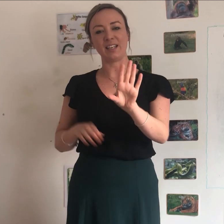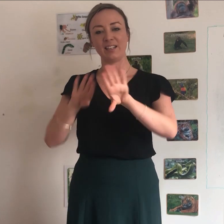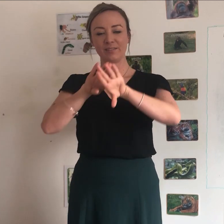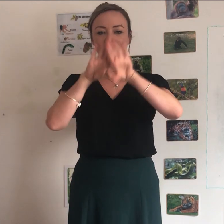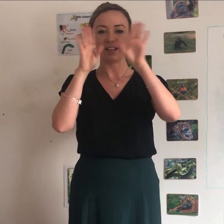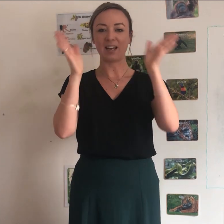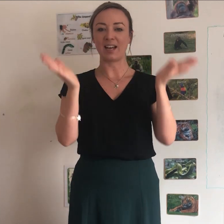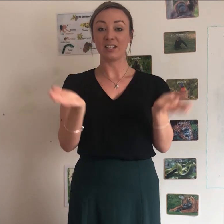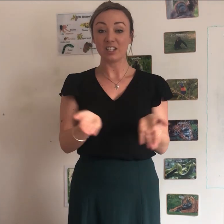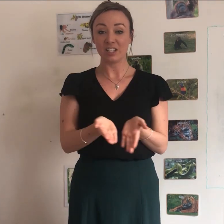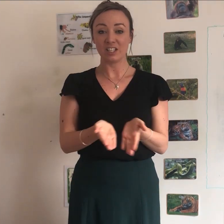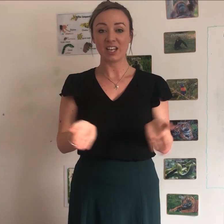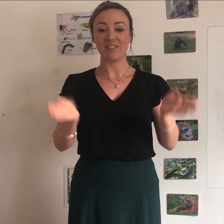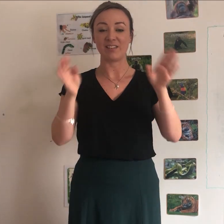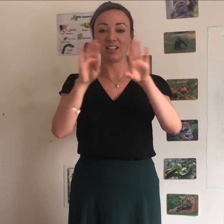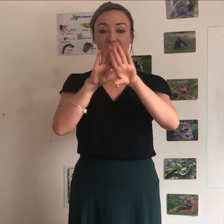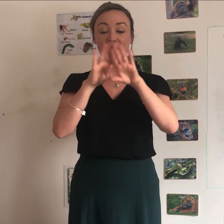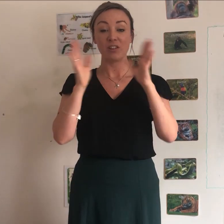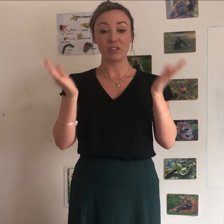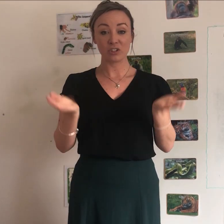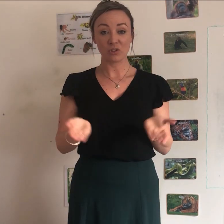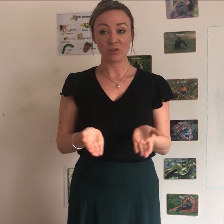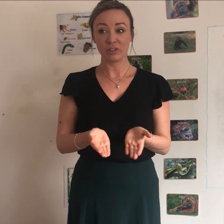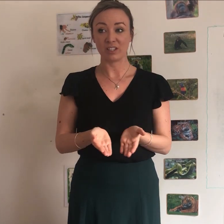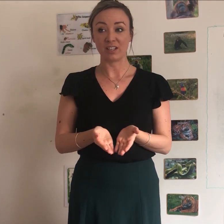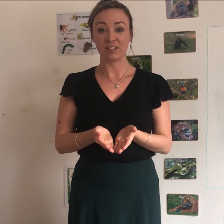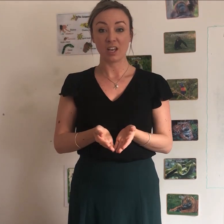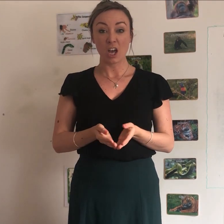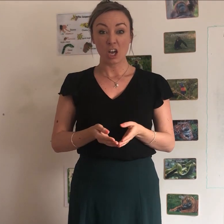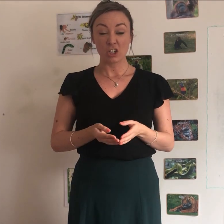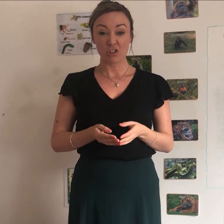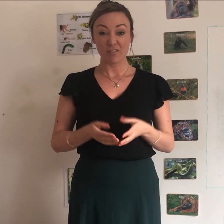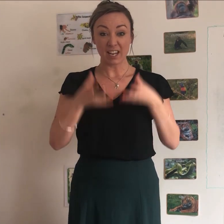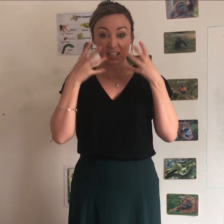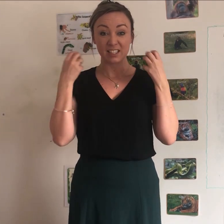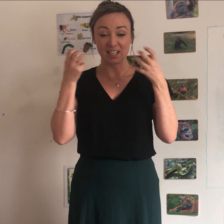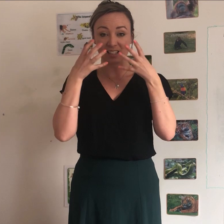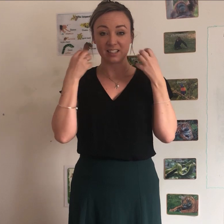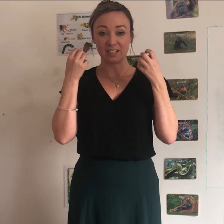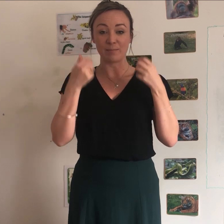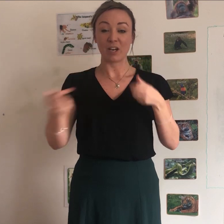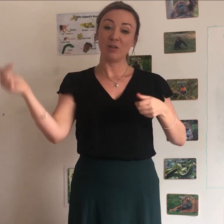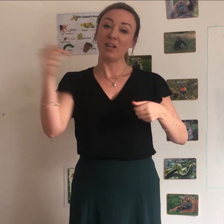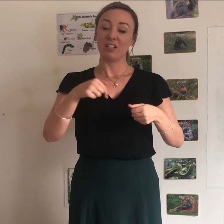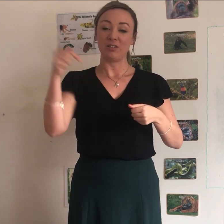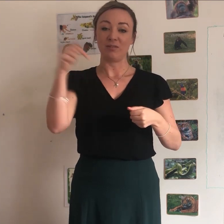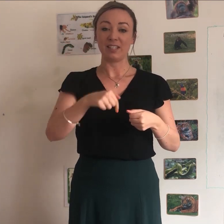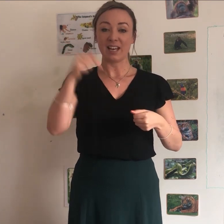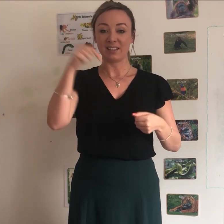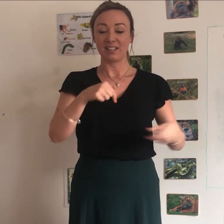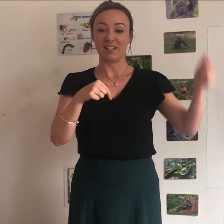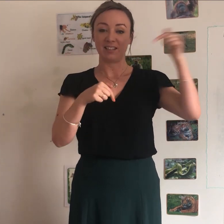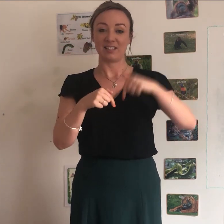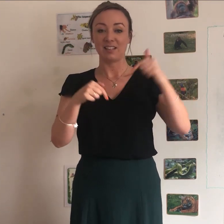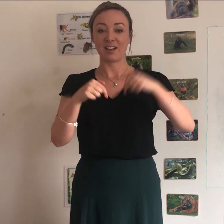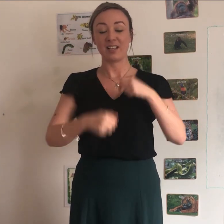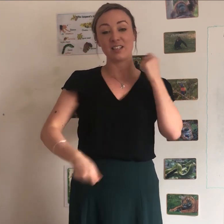Finally, Achi-Cheri the tortoise tricked Achi-Cheri to get inside